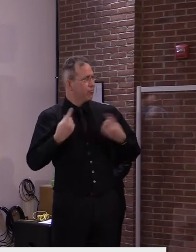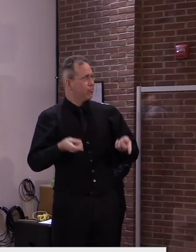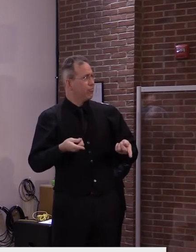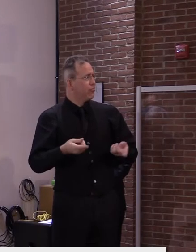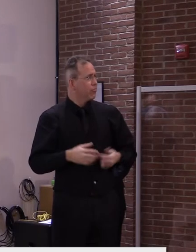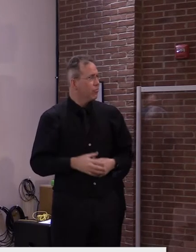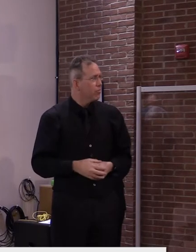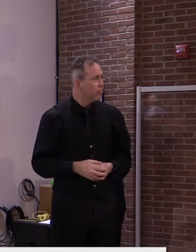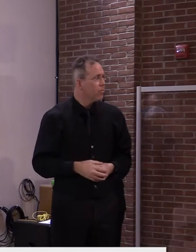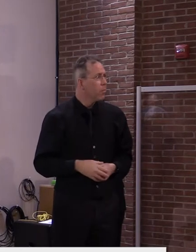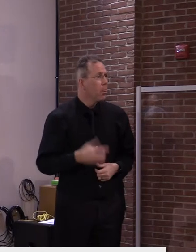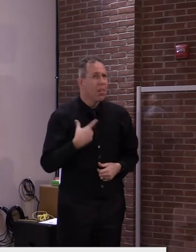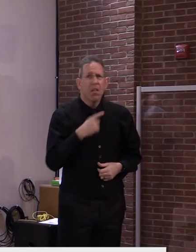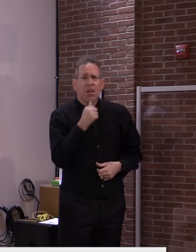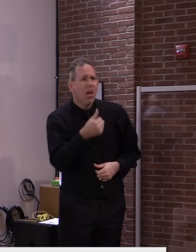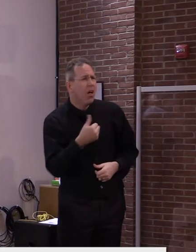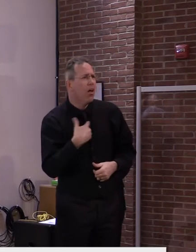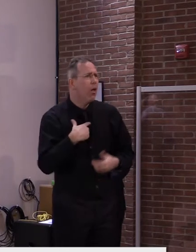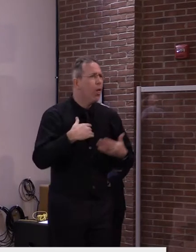anything different.